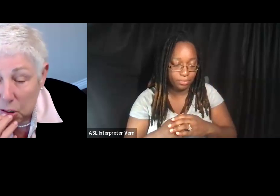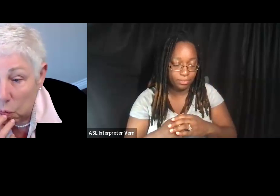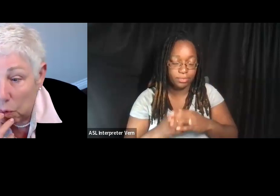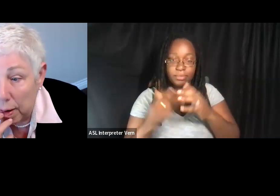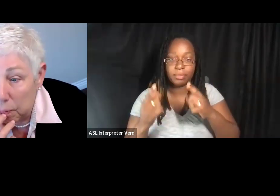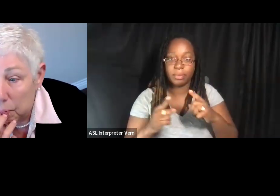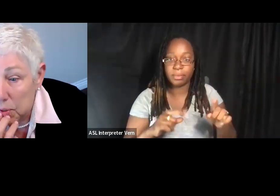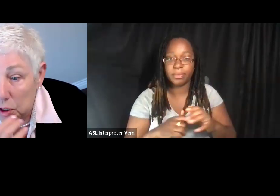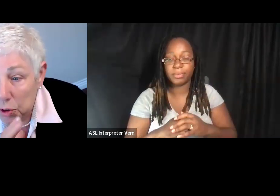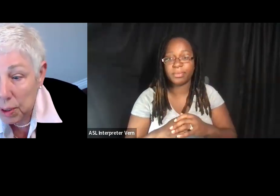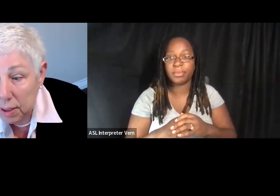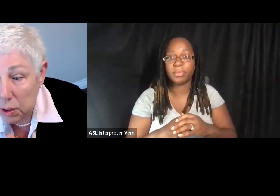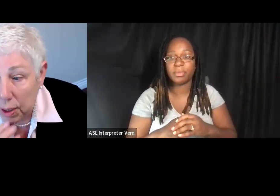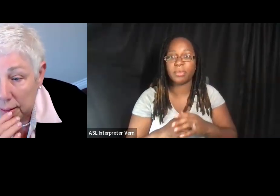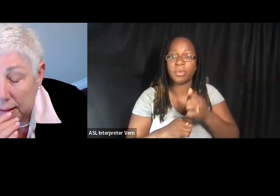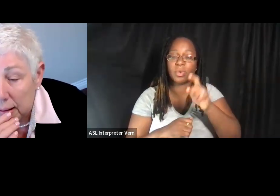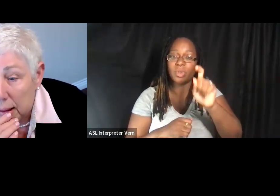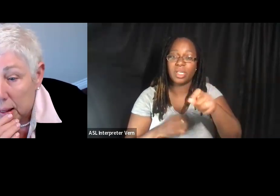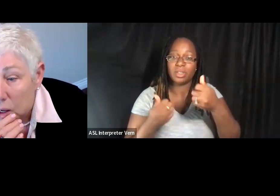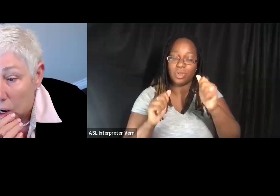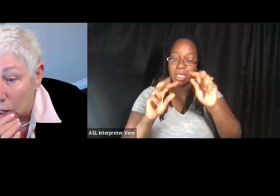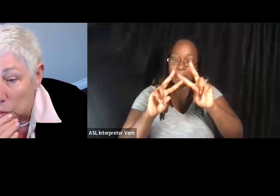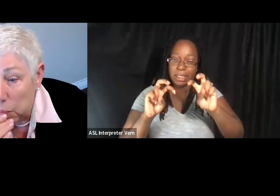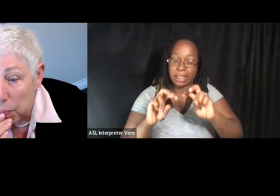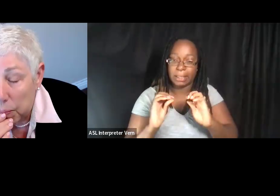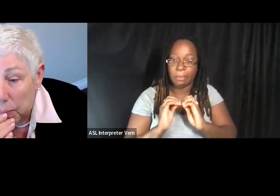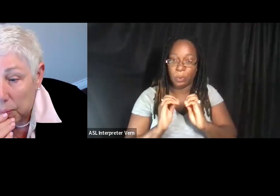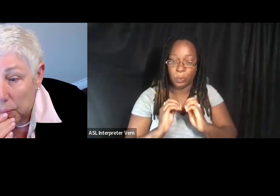happening. So you do need to look at that.